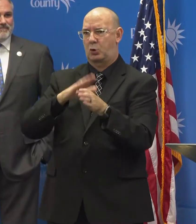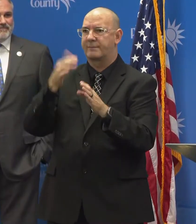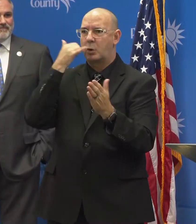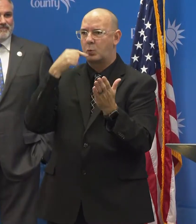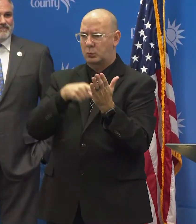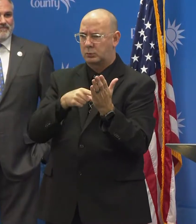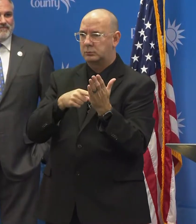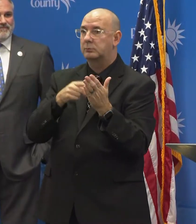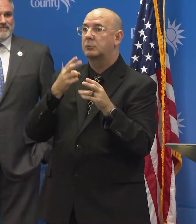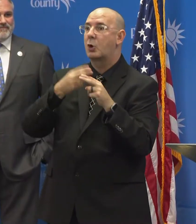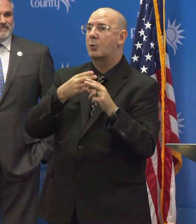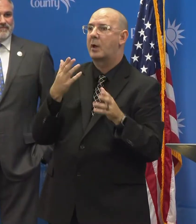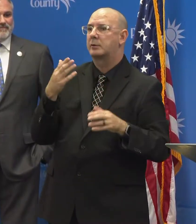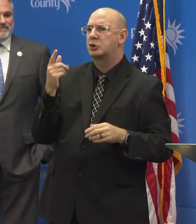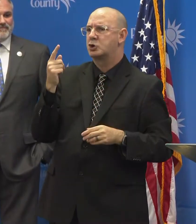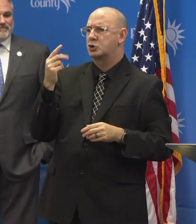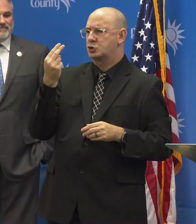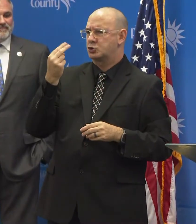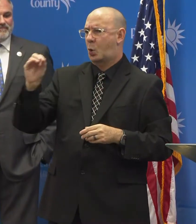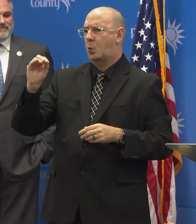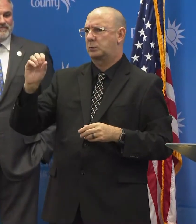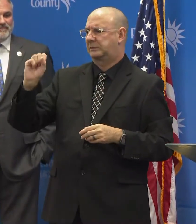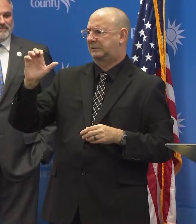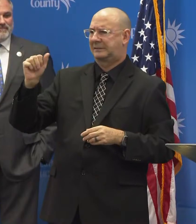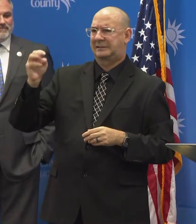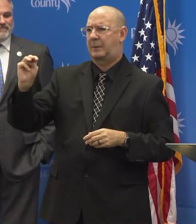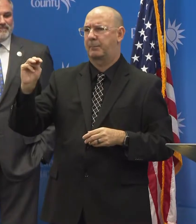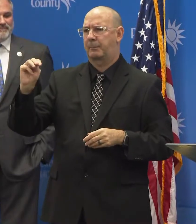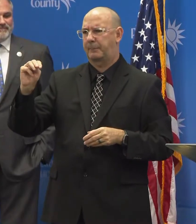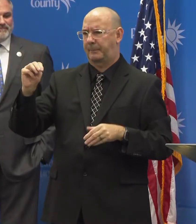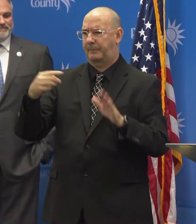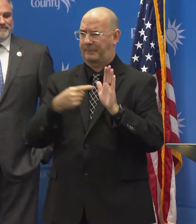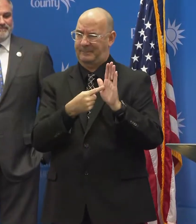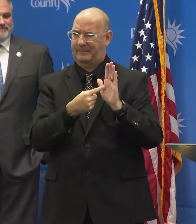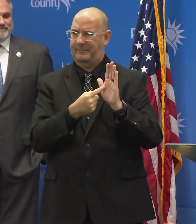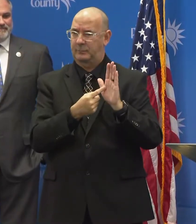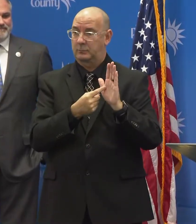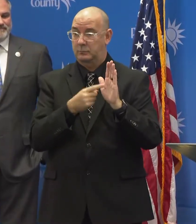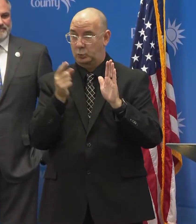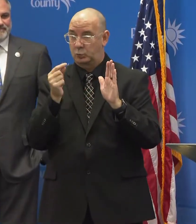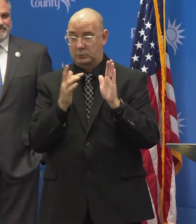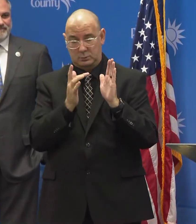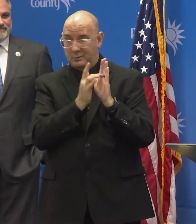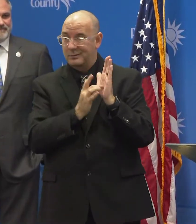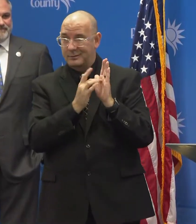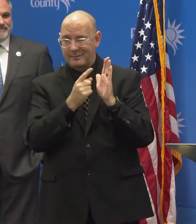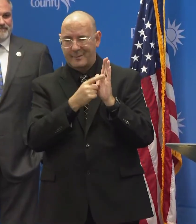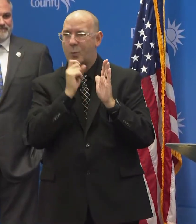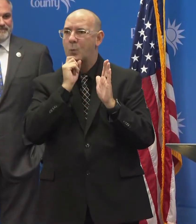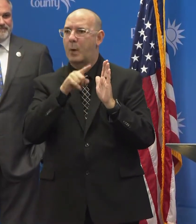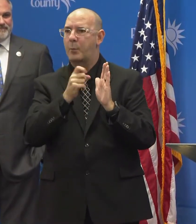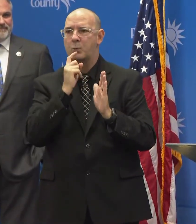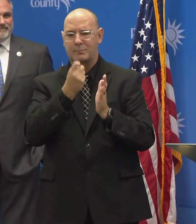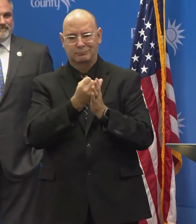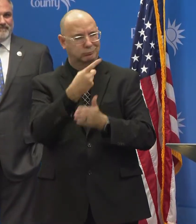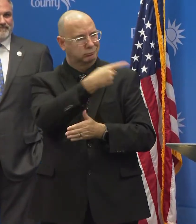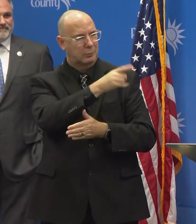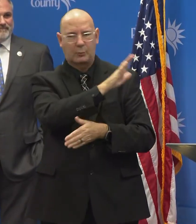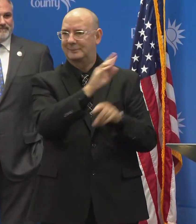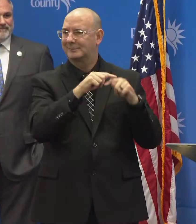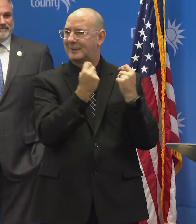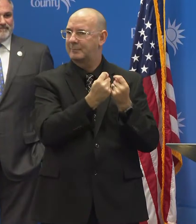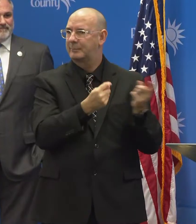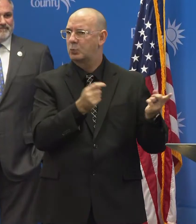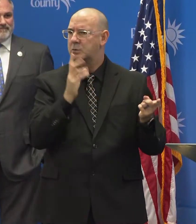Scam. I would advise you to do that, and you can help us respond in rapid fashion. We have teams ready to respond if, in fact, you